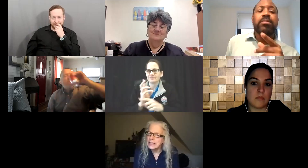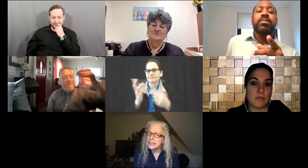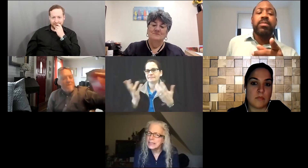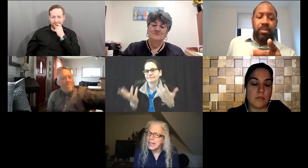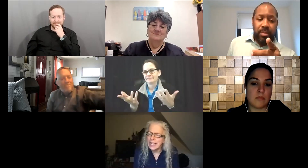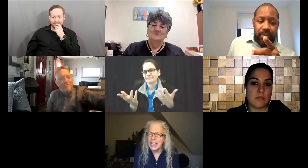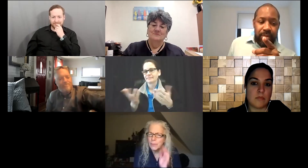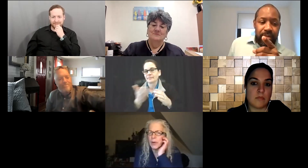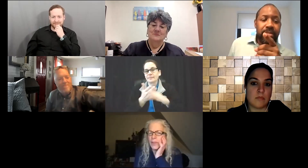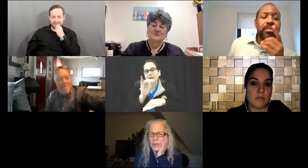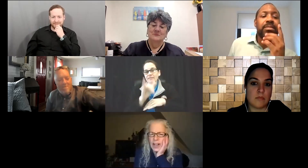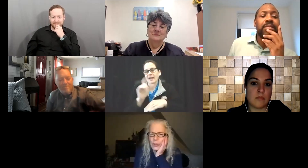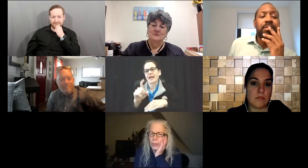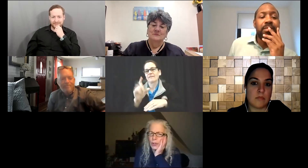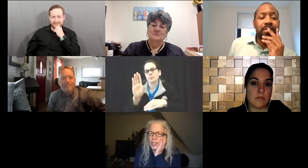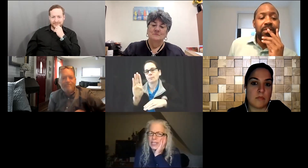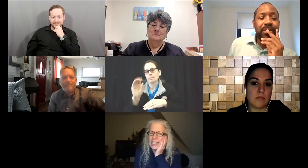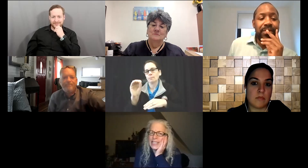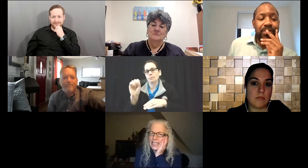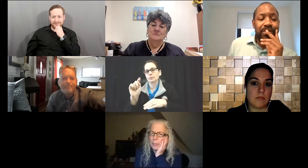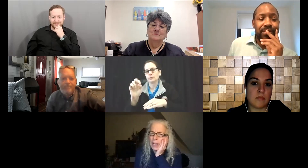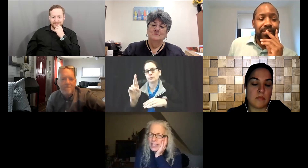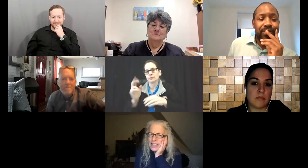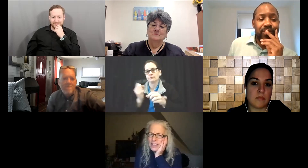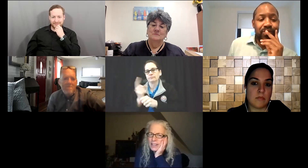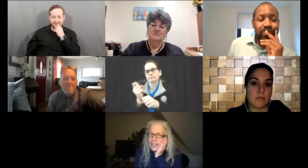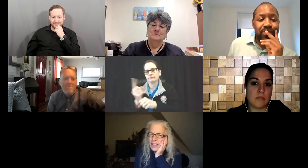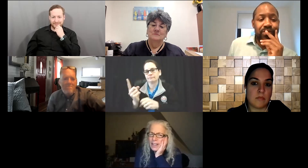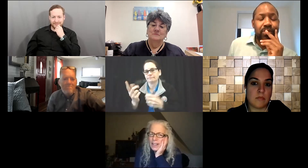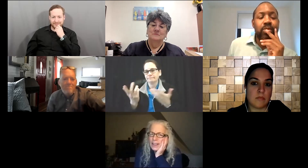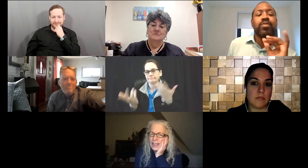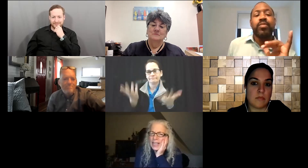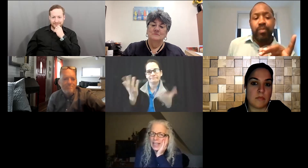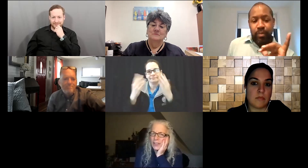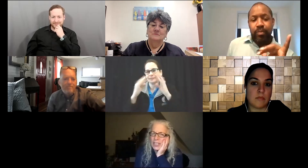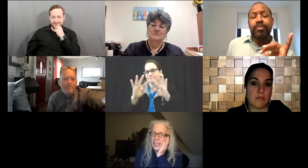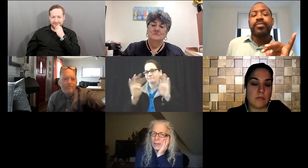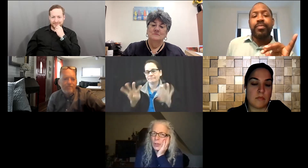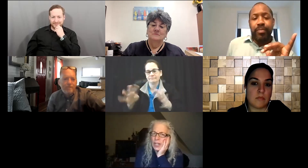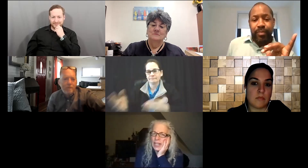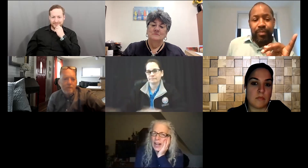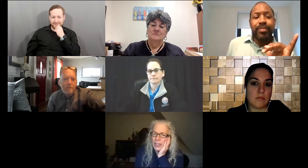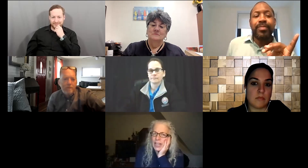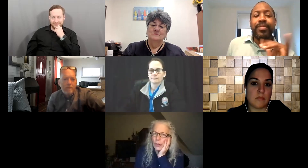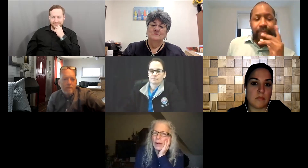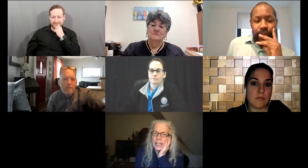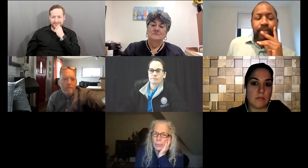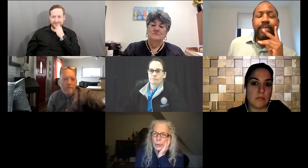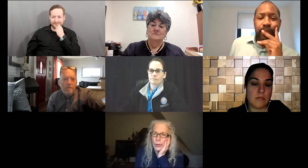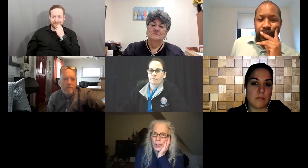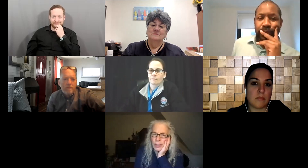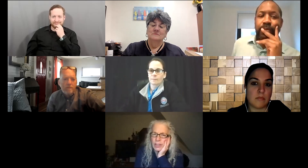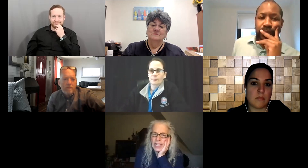that and I can't remember if it was Pfizer or Moderna saying 6 months. that they can guarantee the immunity, and after that, you might